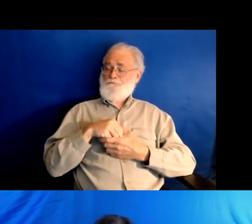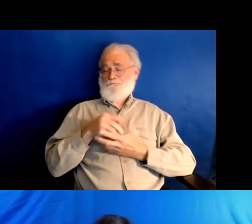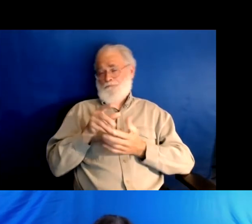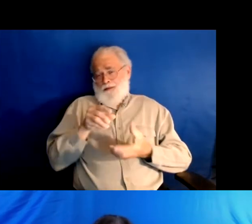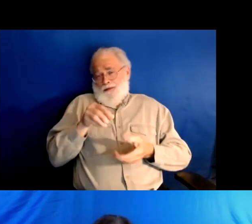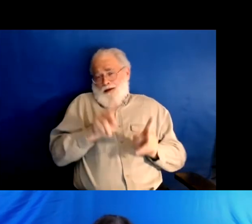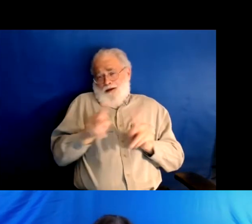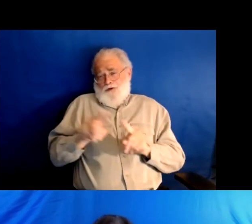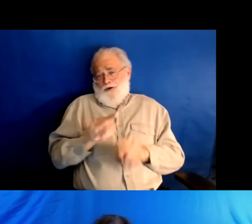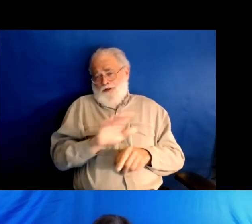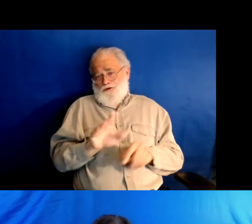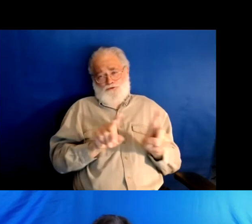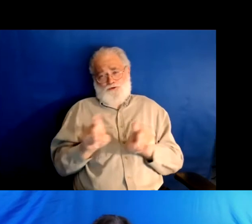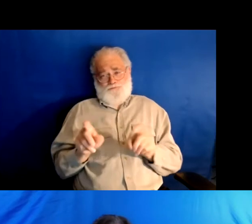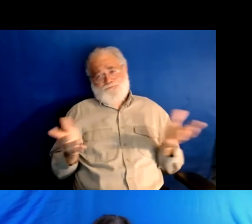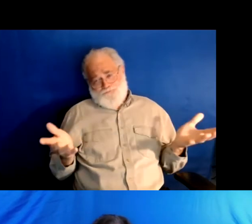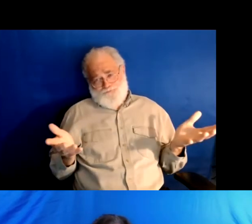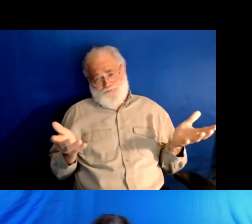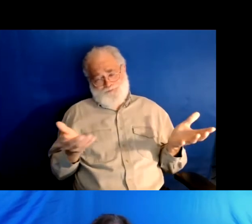doesn't show that,